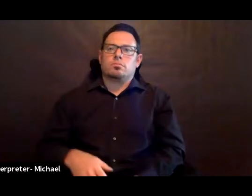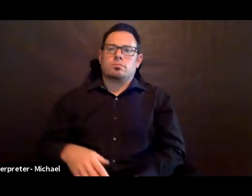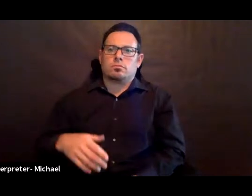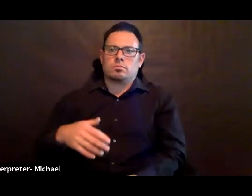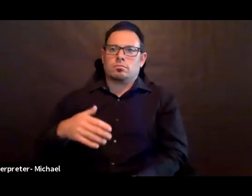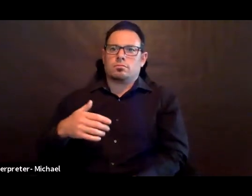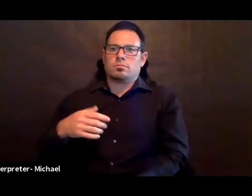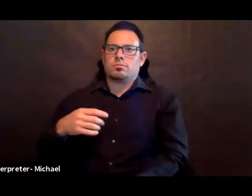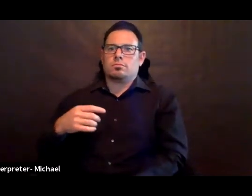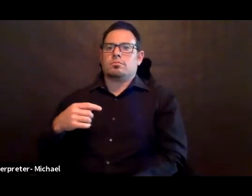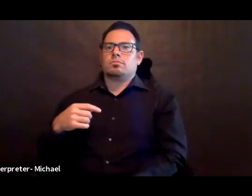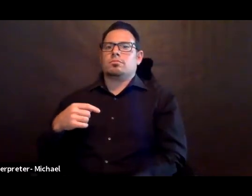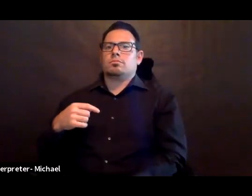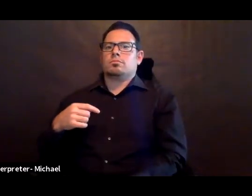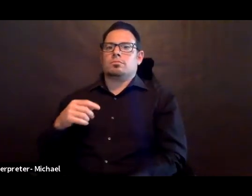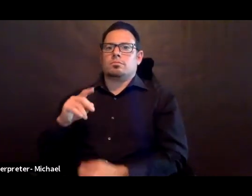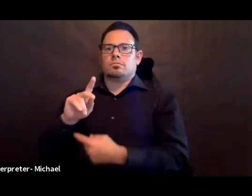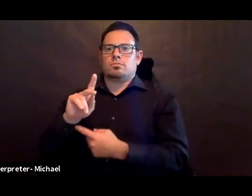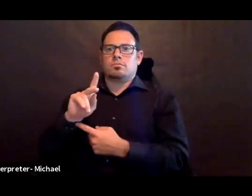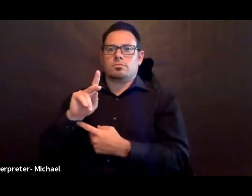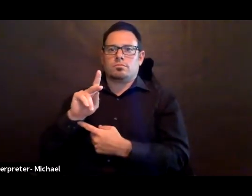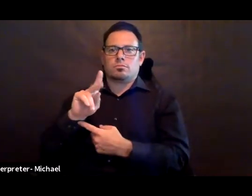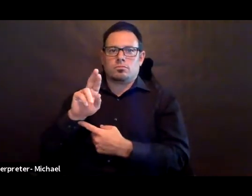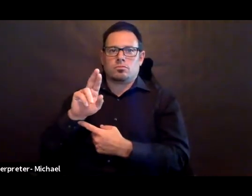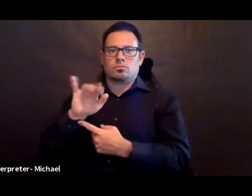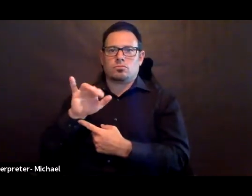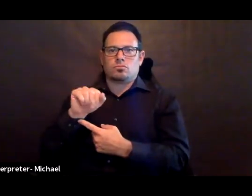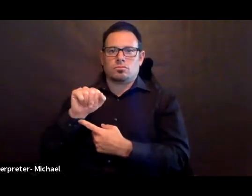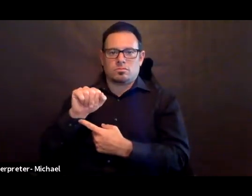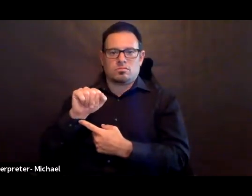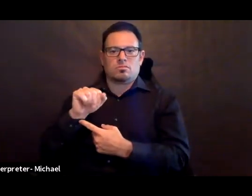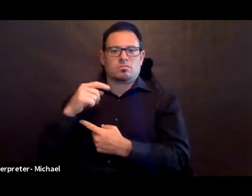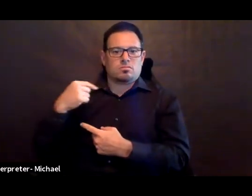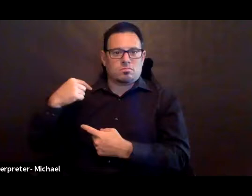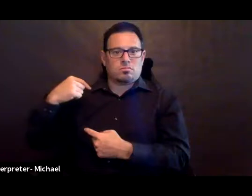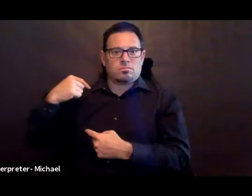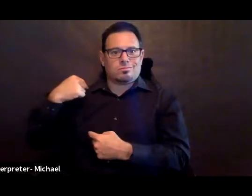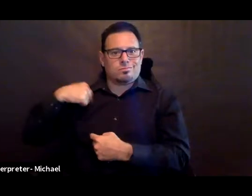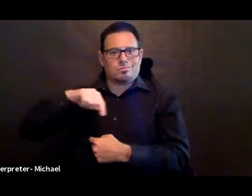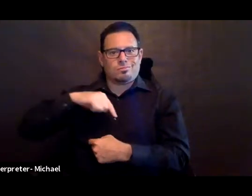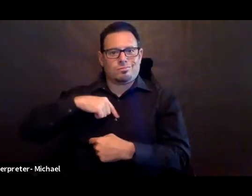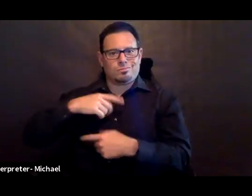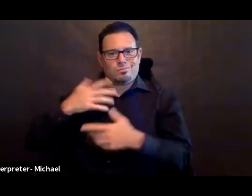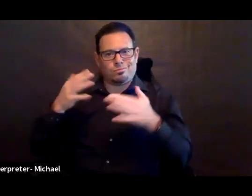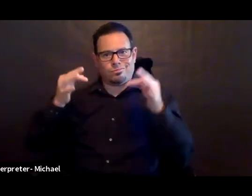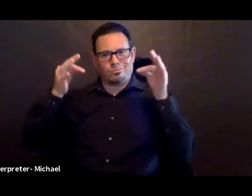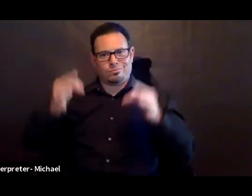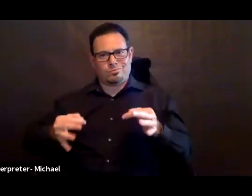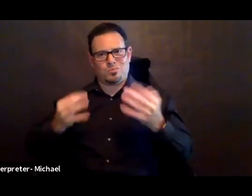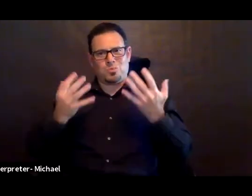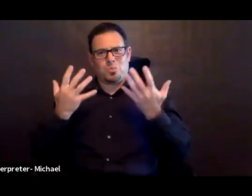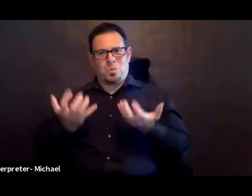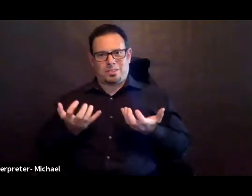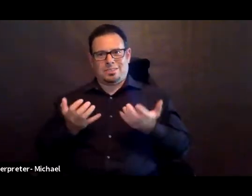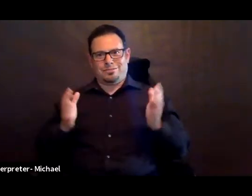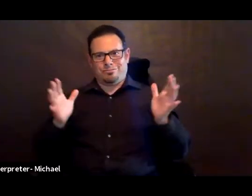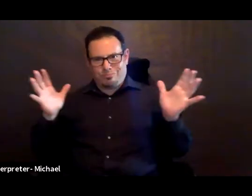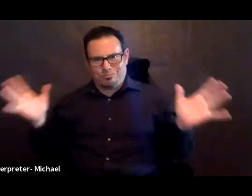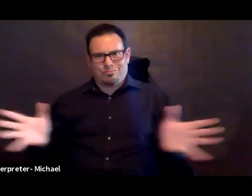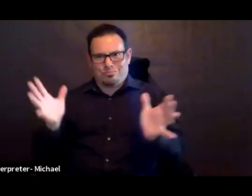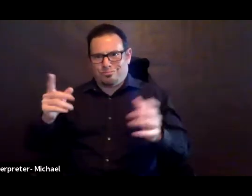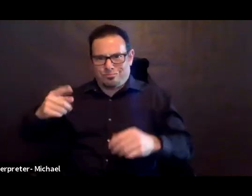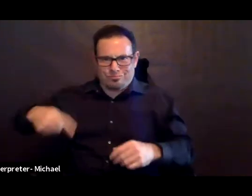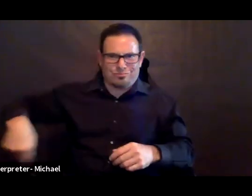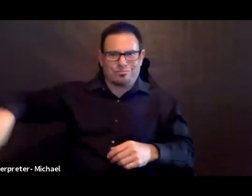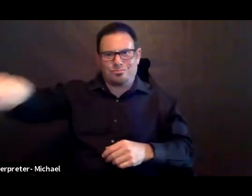difference. So I think that's why, we talk about encouraging vaccination and then continuing to monitor the data. But it's definitely not